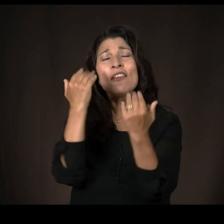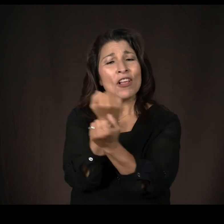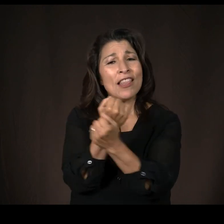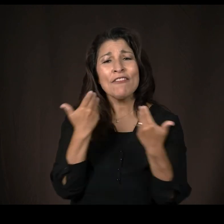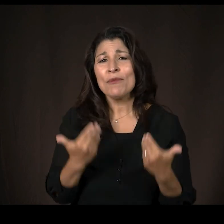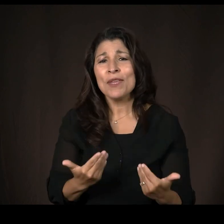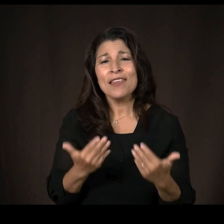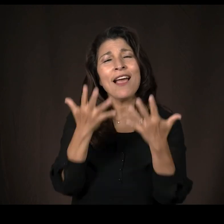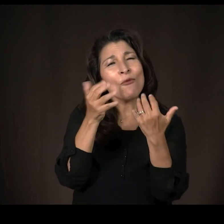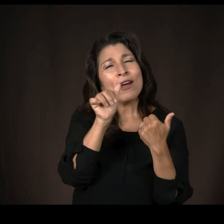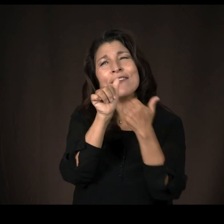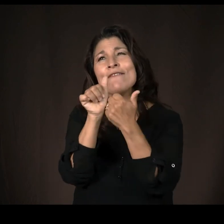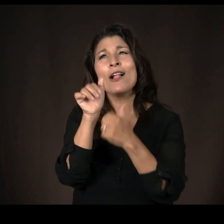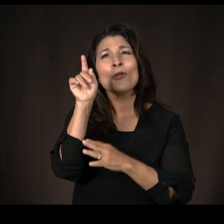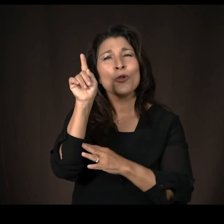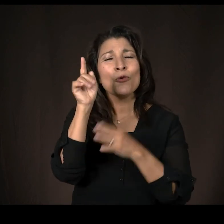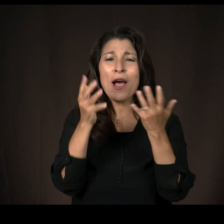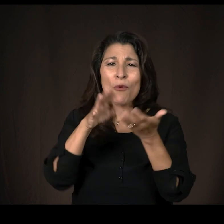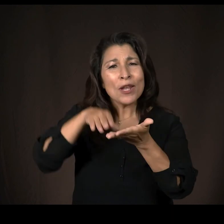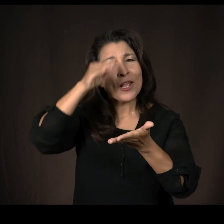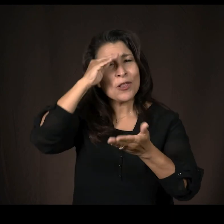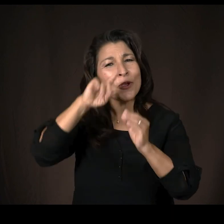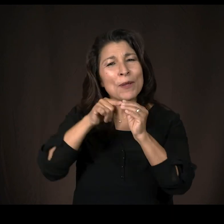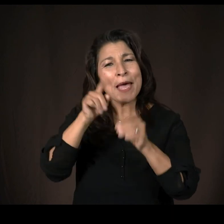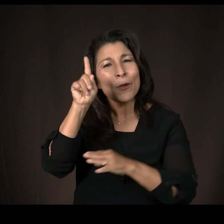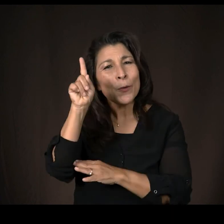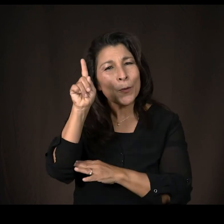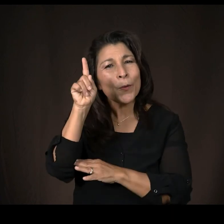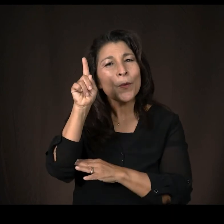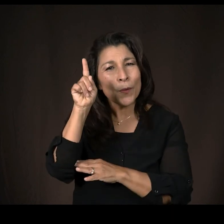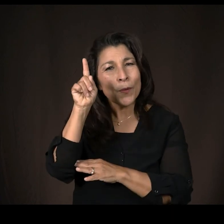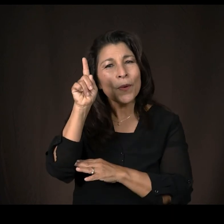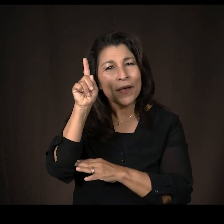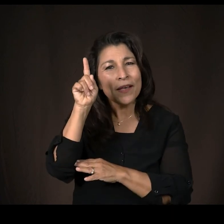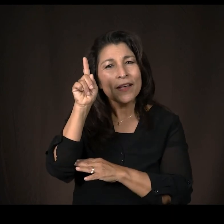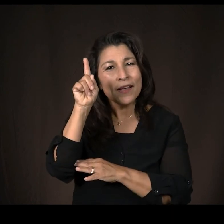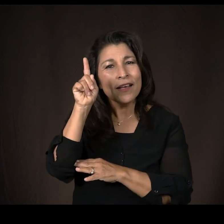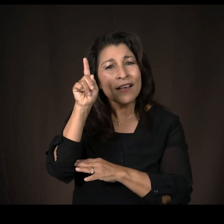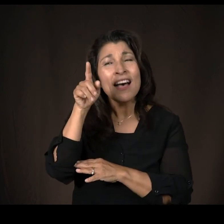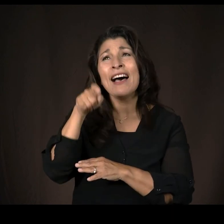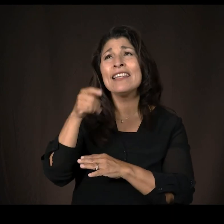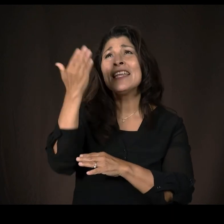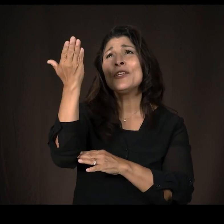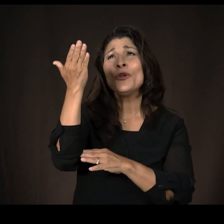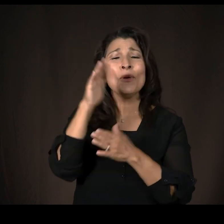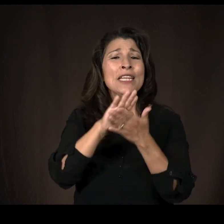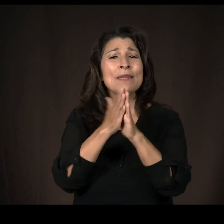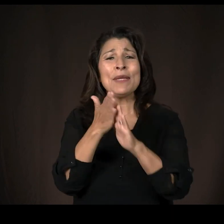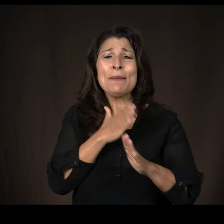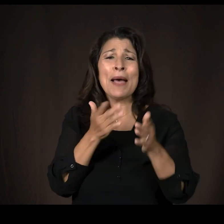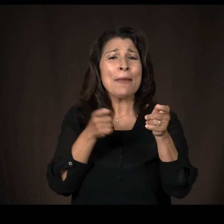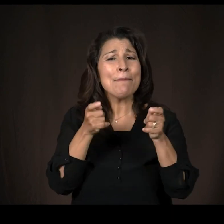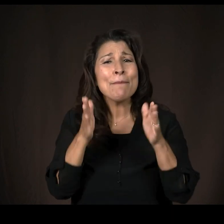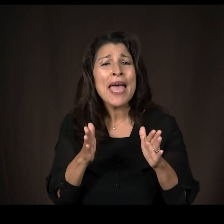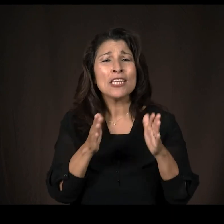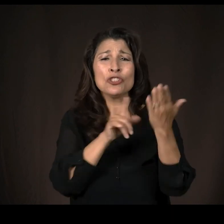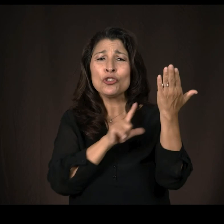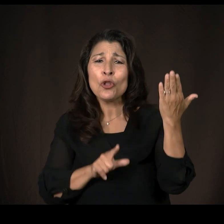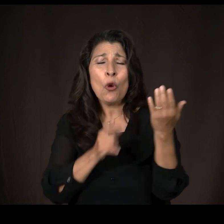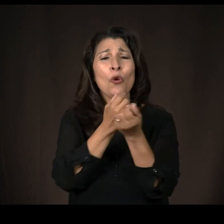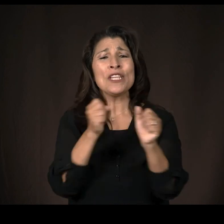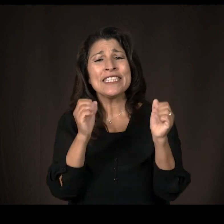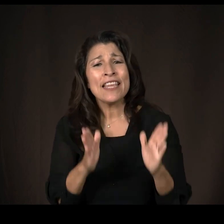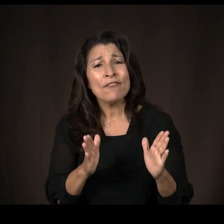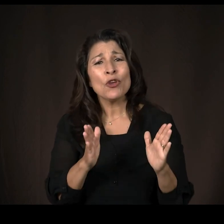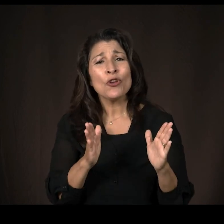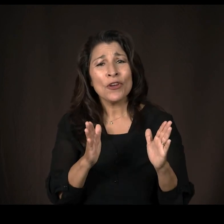Thank you for loving me. I want to follow you. I want to learn about you. I need you to be my manager, my Lord